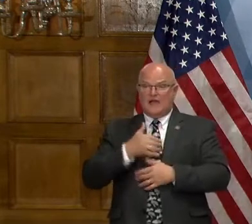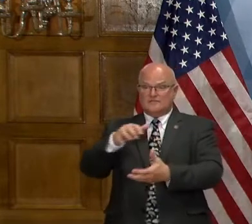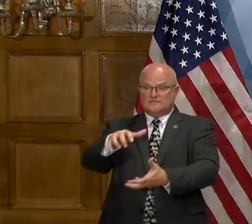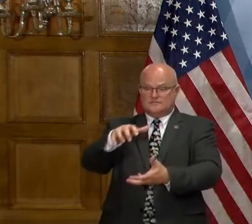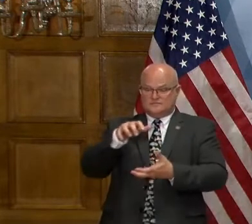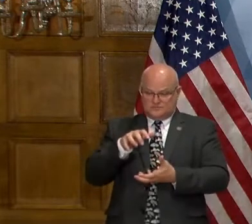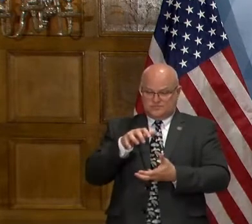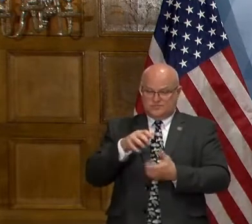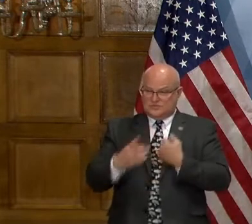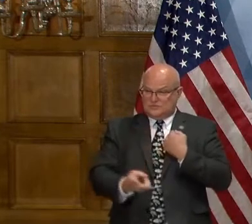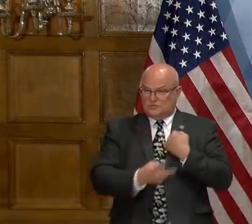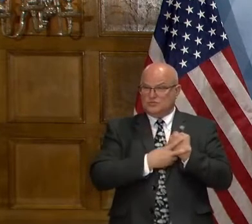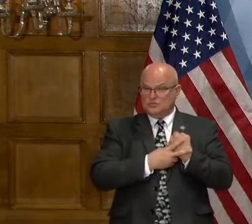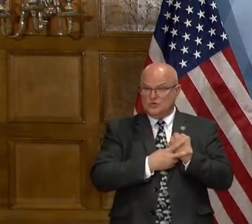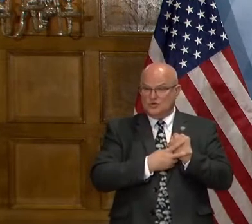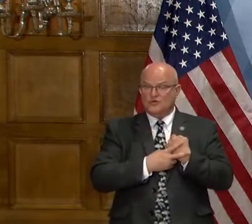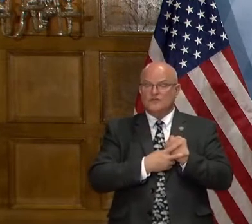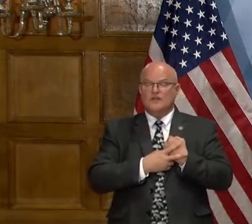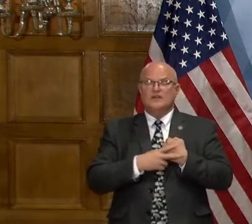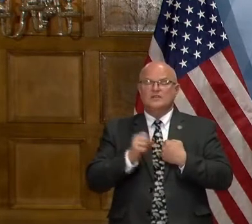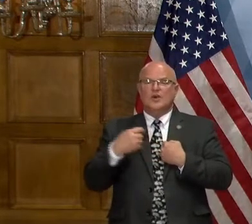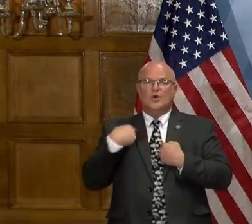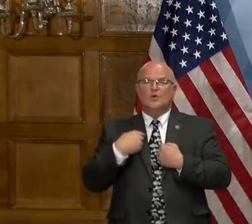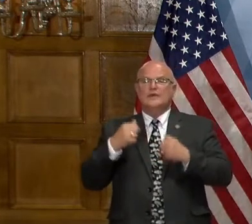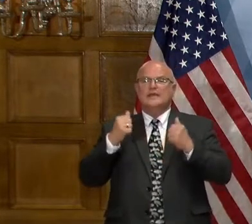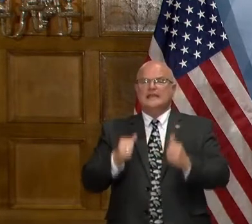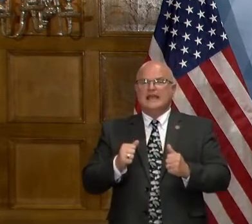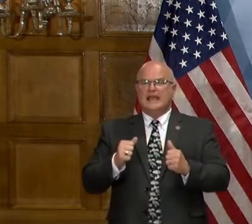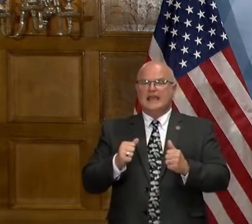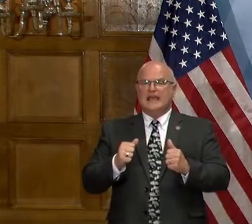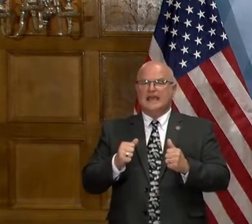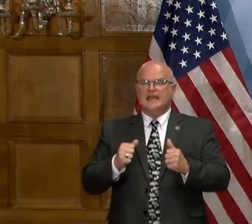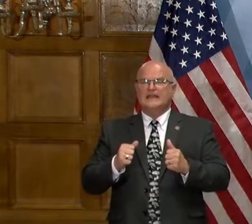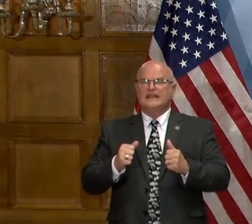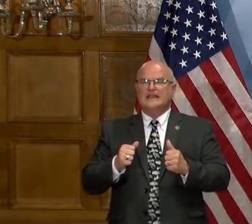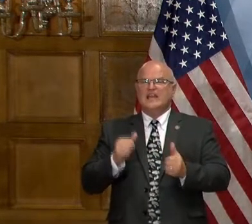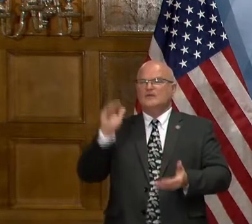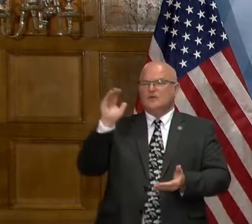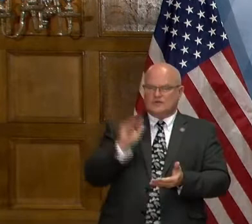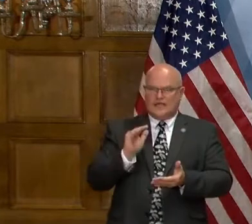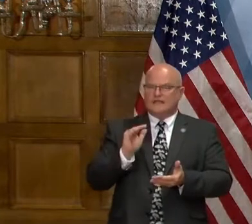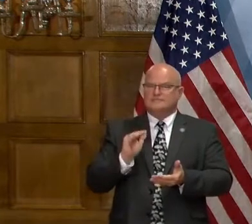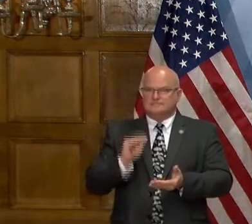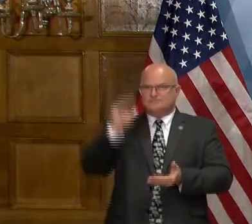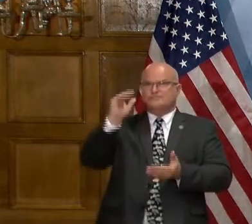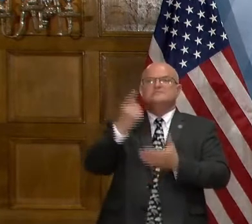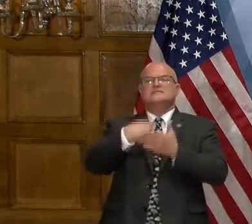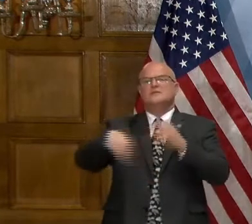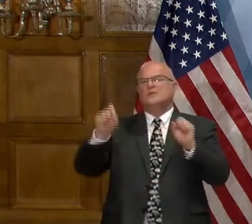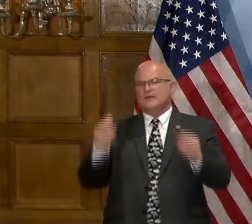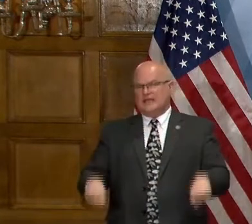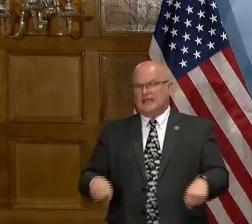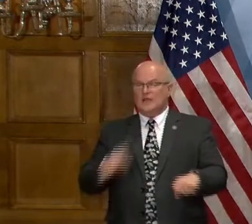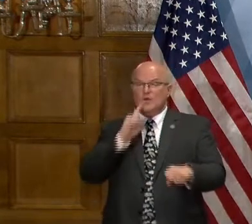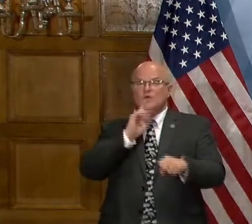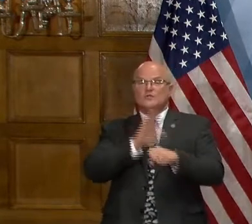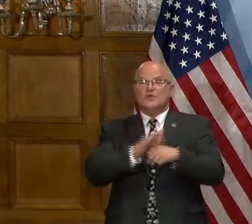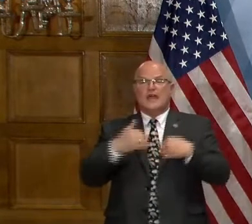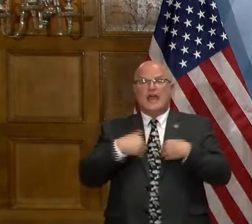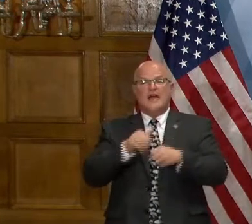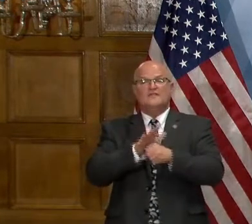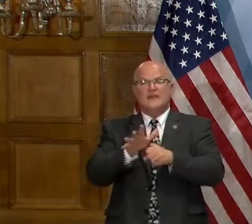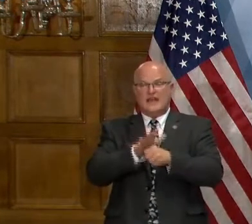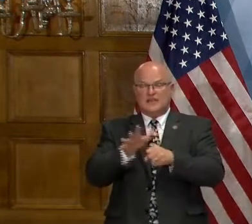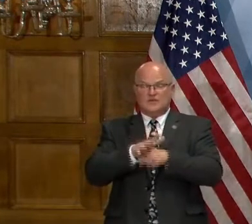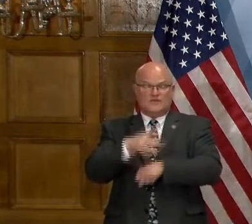is preserved, and so we will be able to pick it back up the next week. We're assured that we're going to have